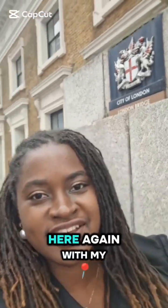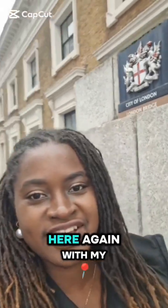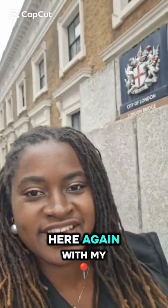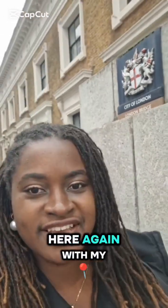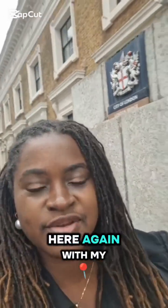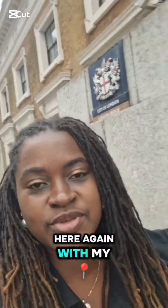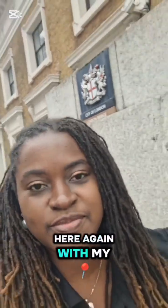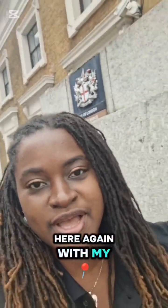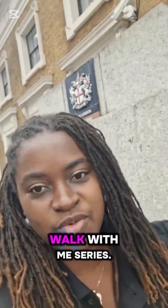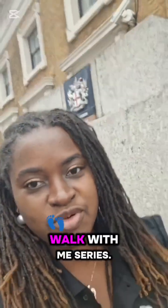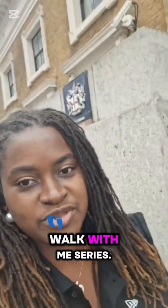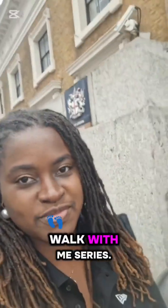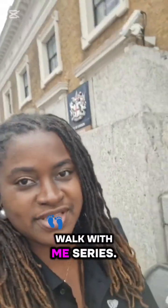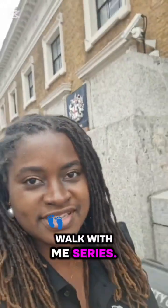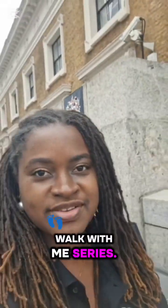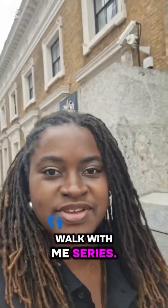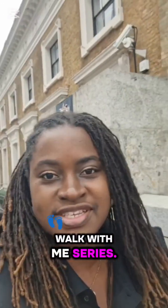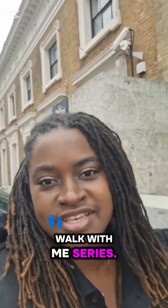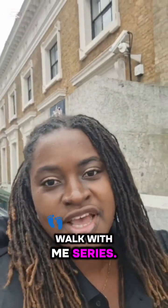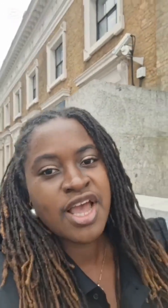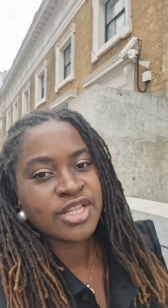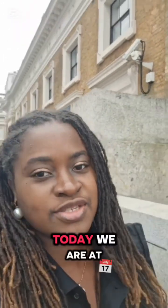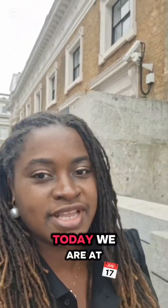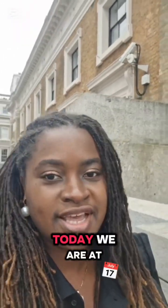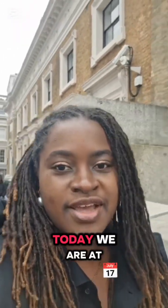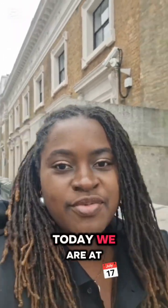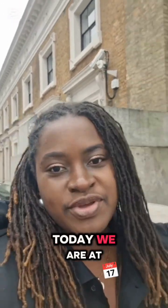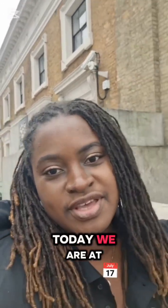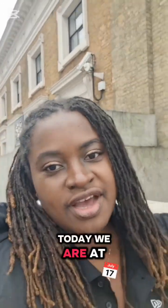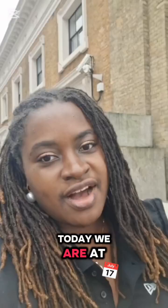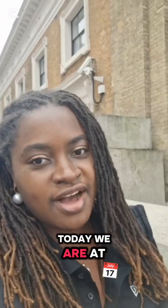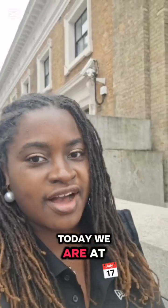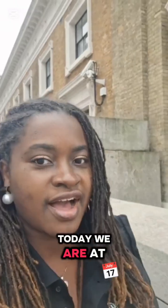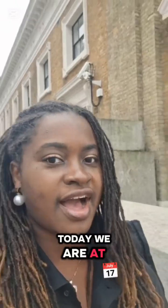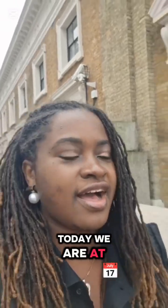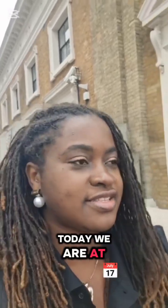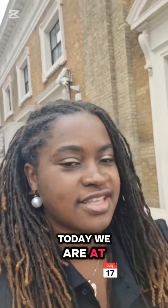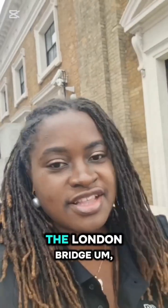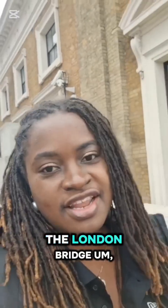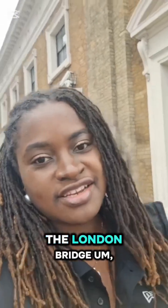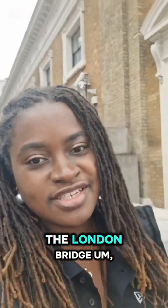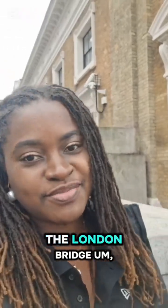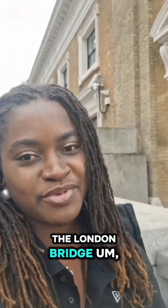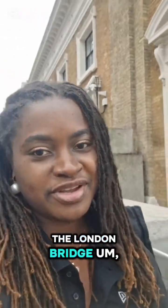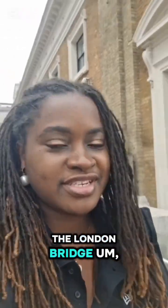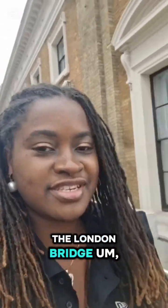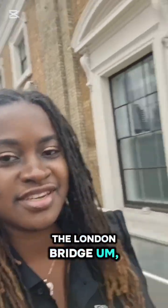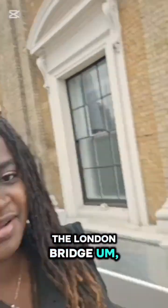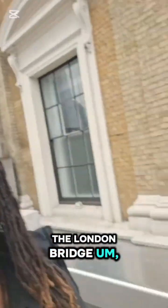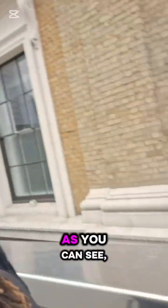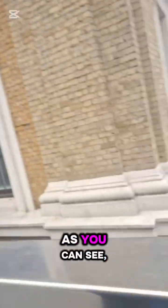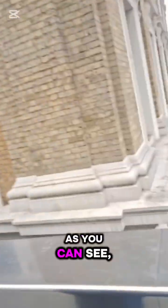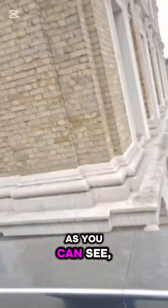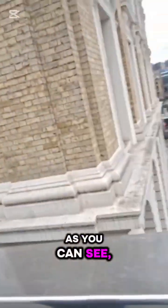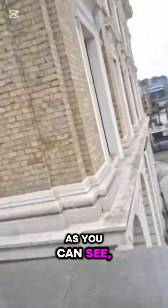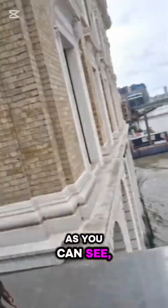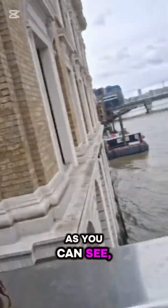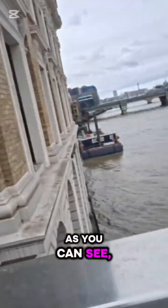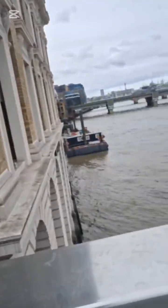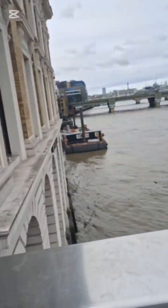here again with my Walk With Me series. Today we are at the London Bridge, as you can see.